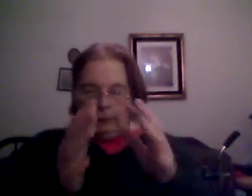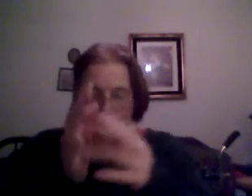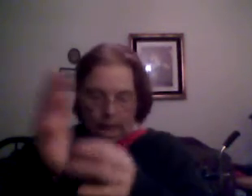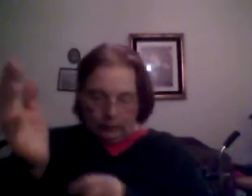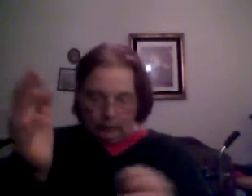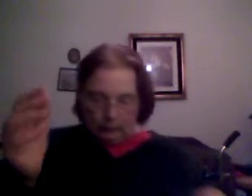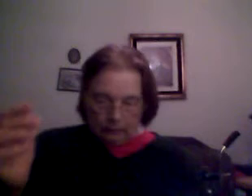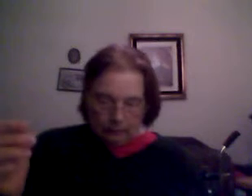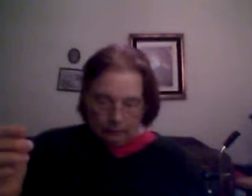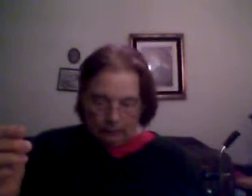gloves,